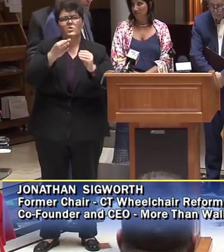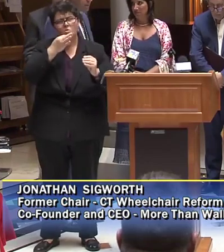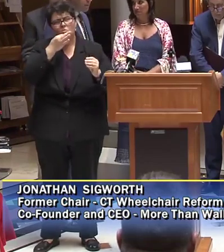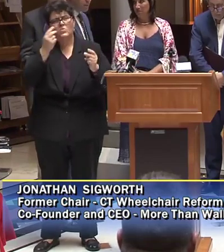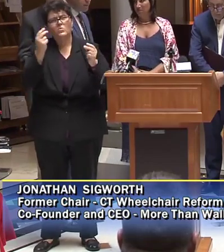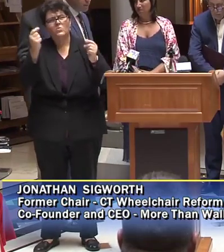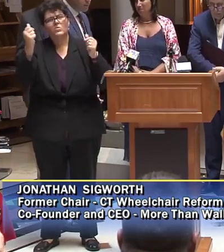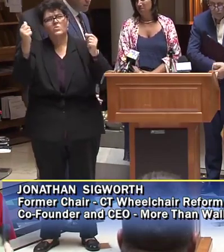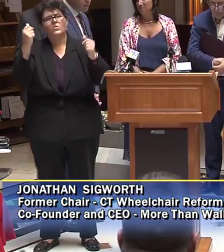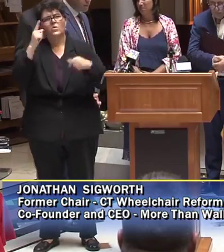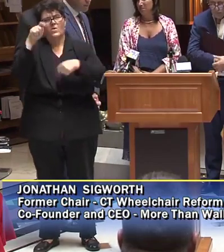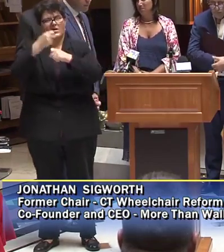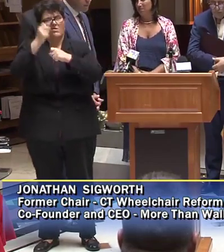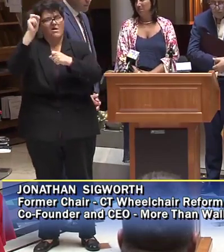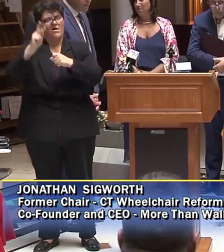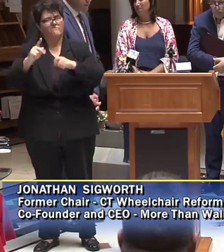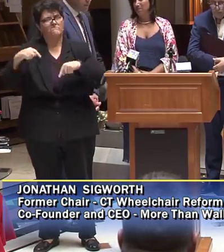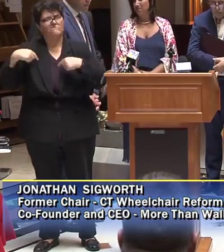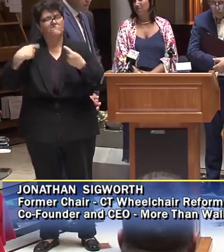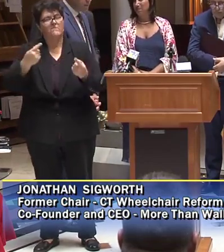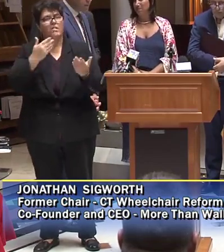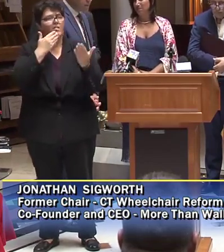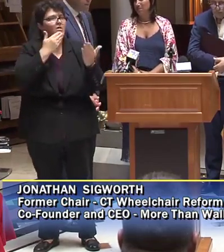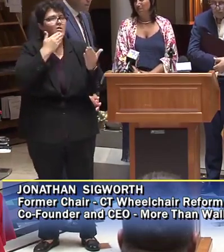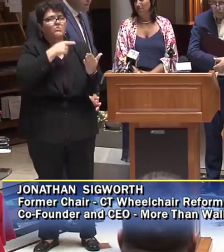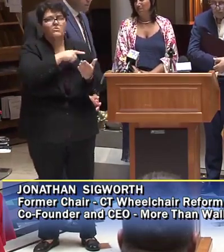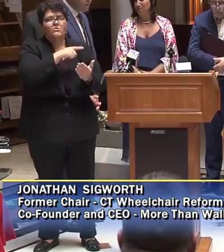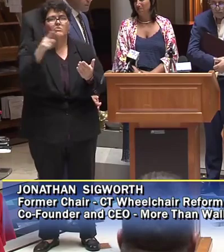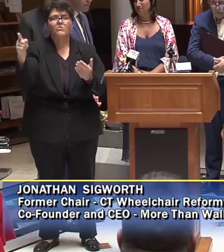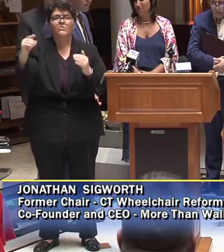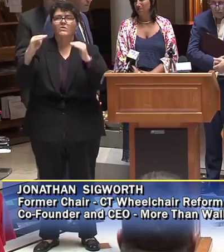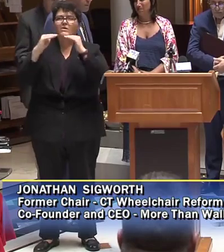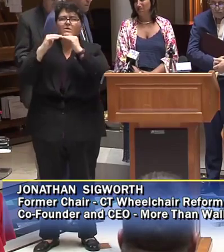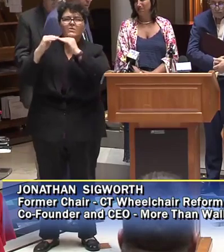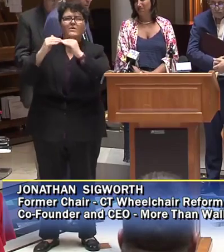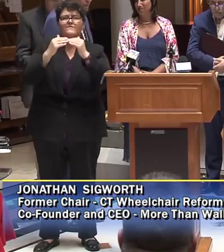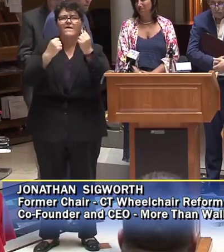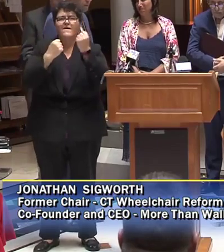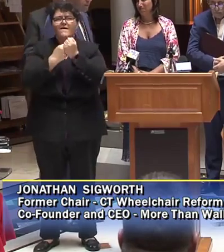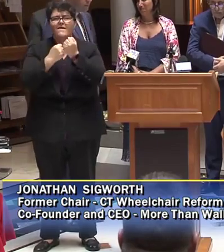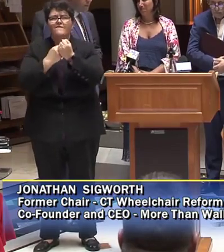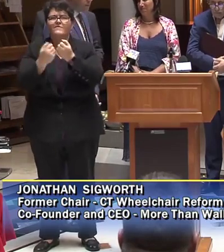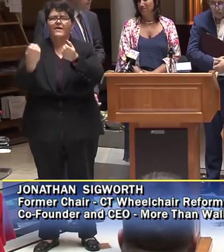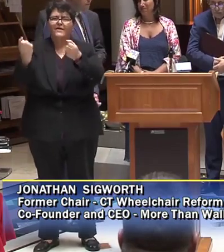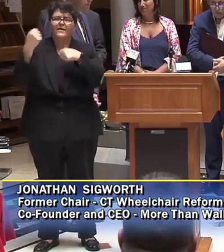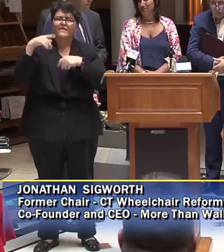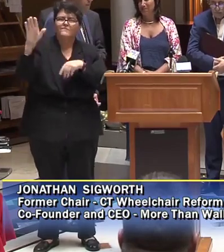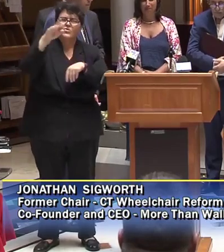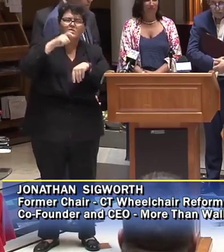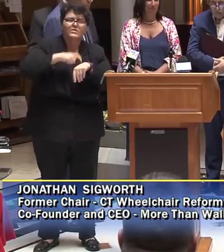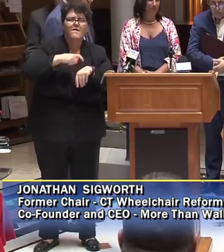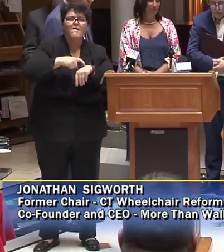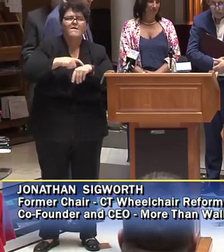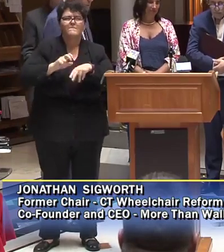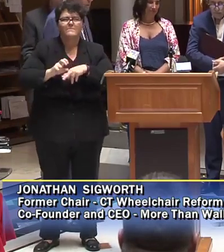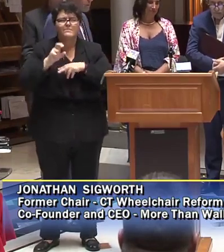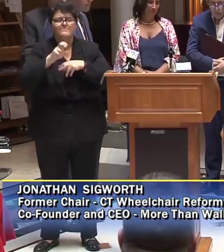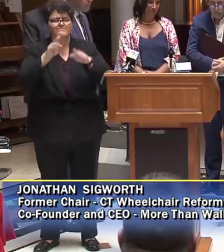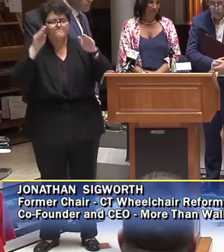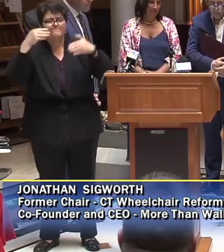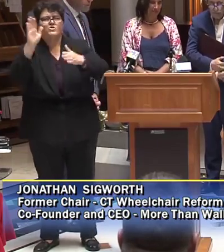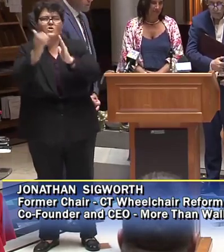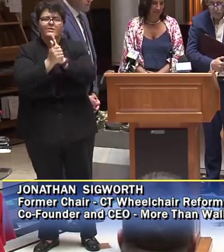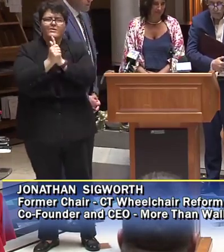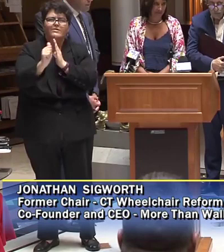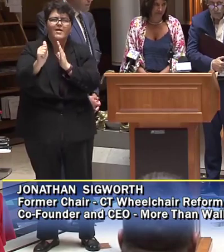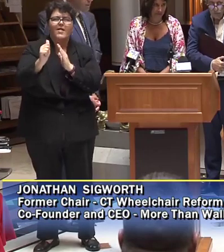who have offered up their time and talents to make today possible. I also want to thank Senator Lesser, Senator